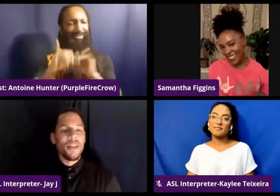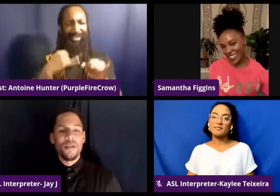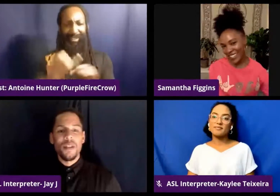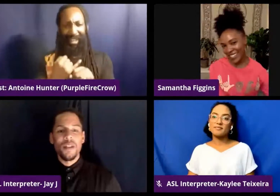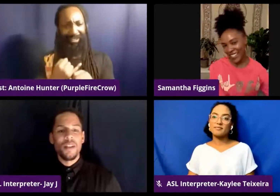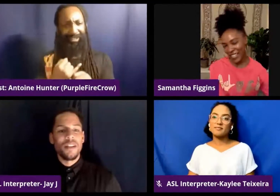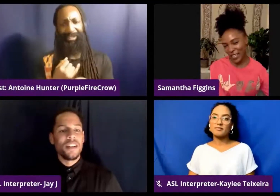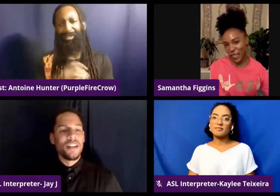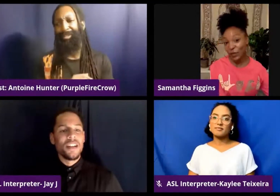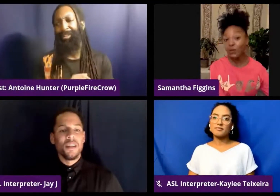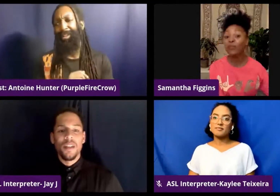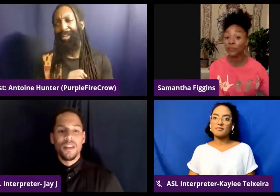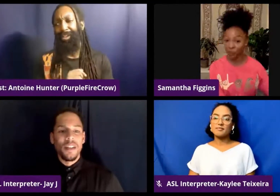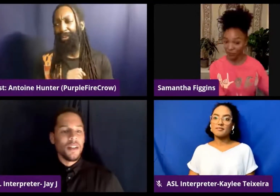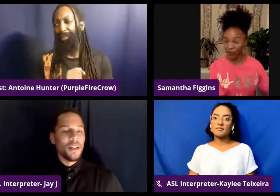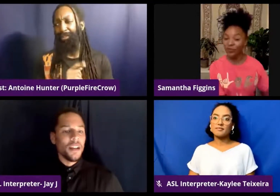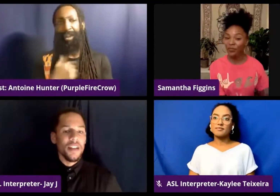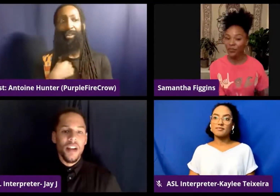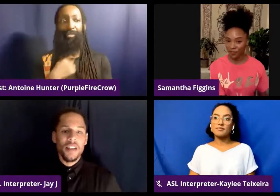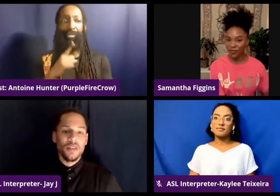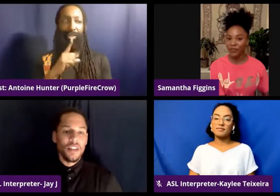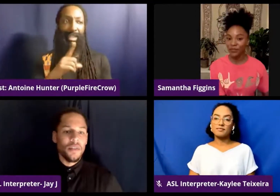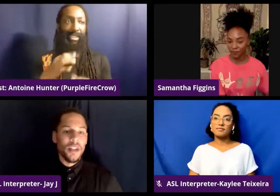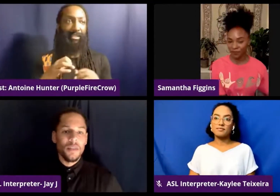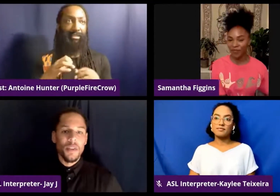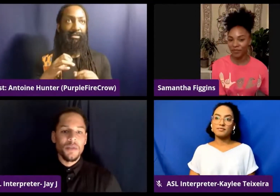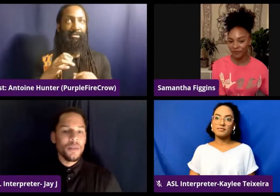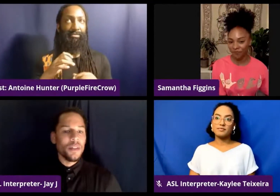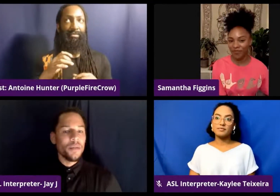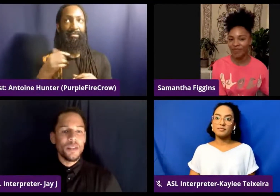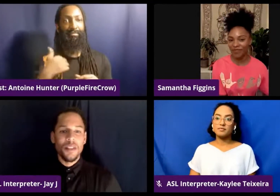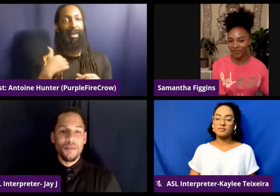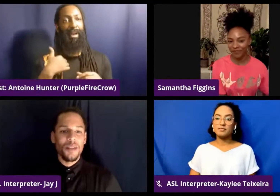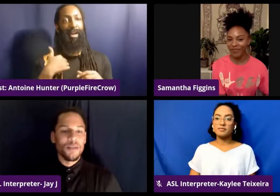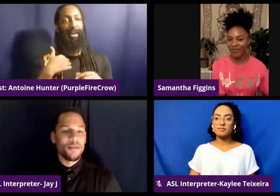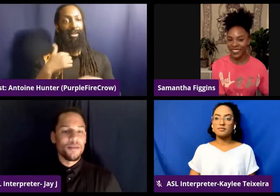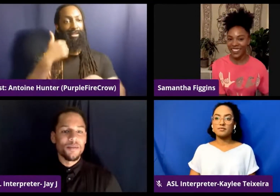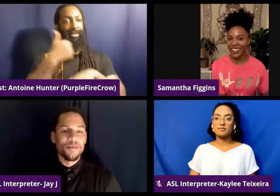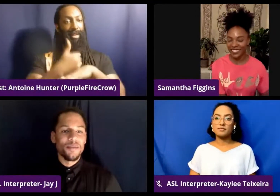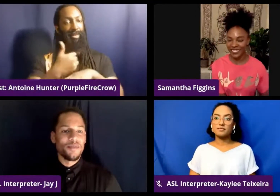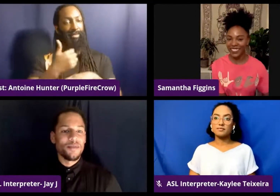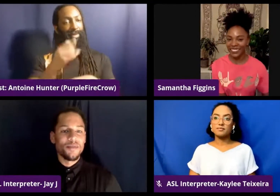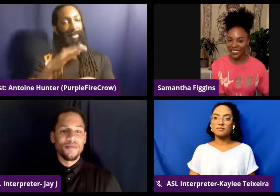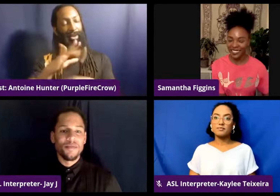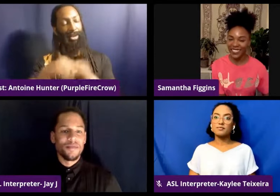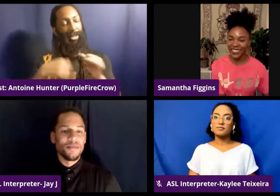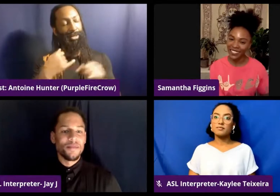That happens every year with the International Dance Festival, every summer.